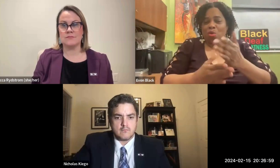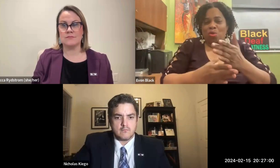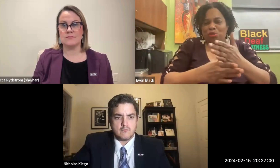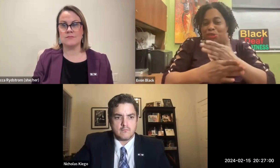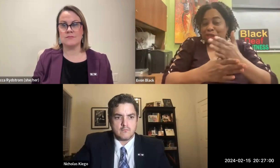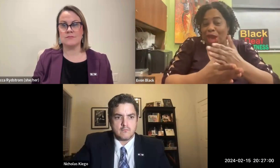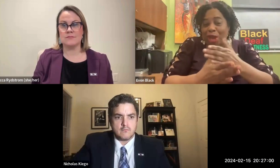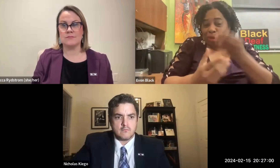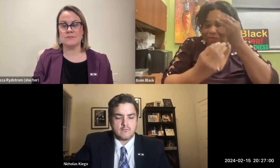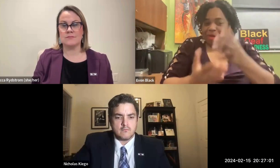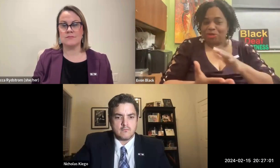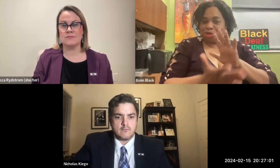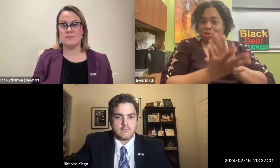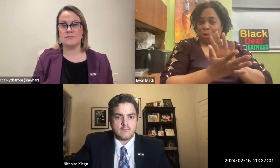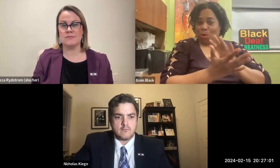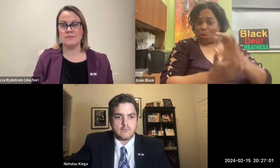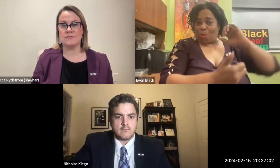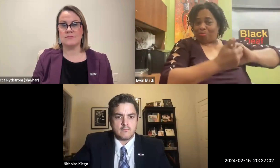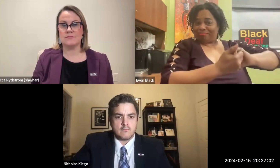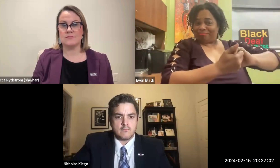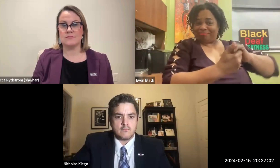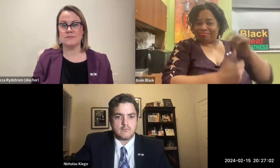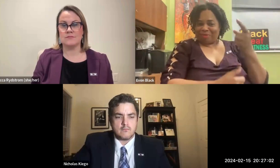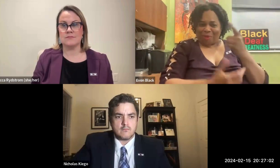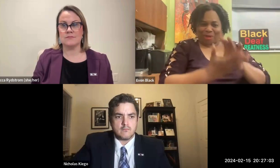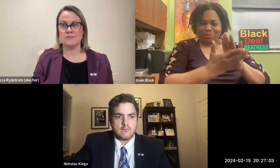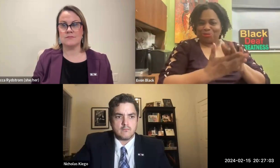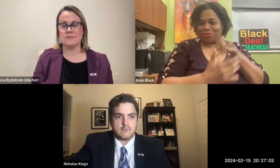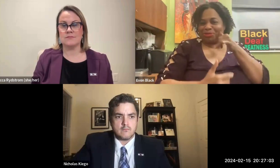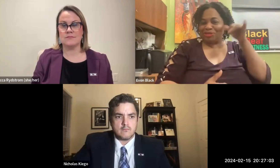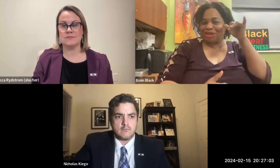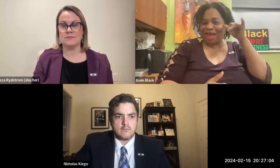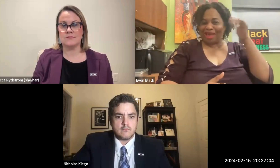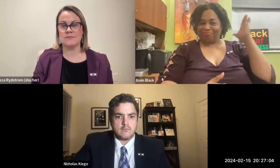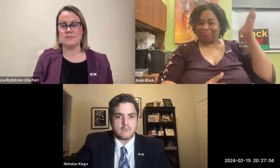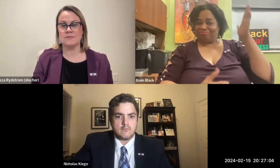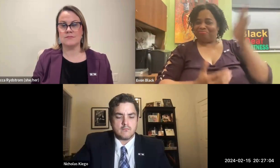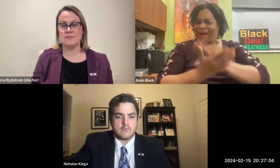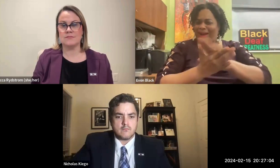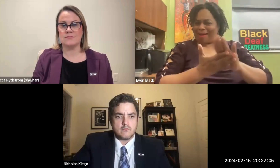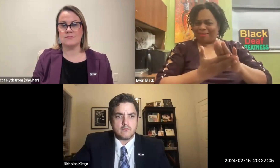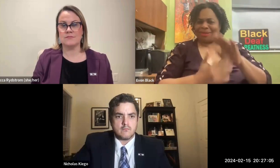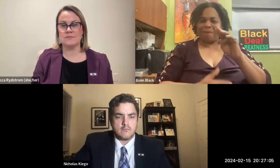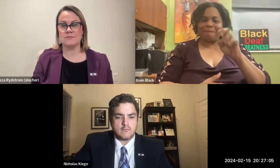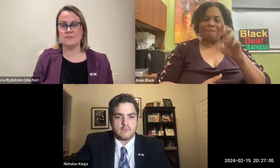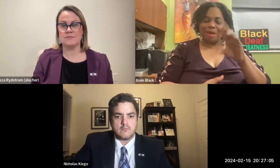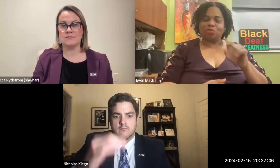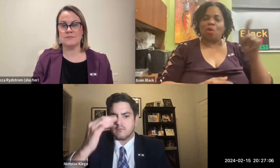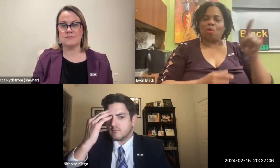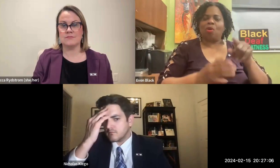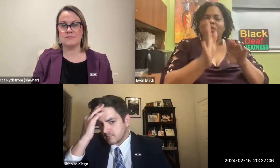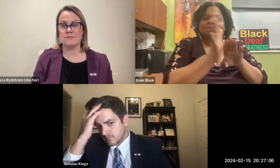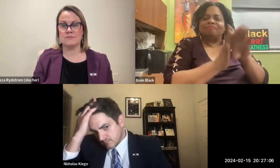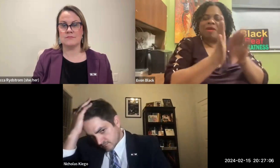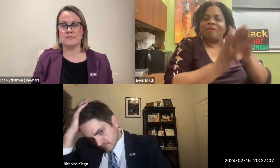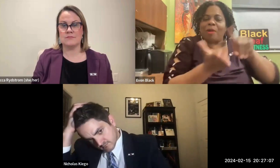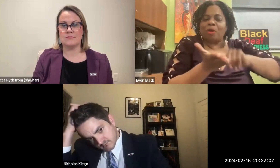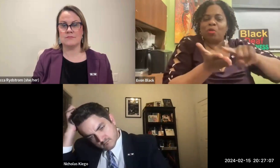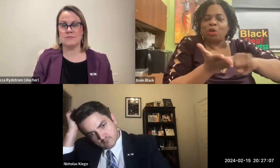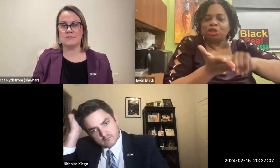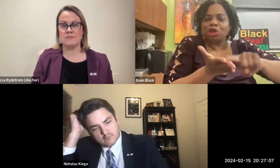through research, through publications, through disseminating information, through partnerships. I actually did a lecture for a